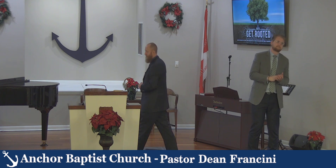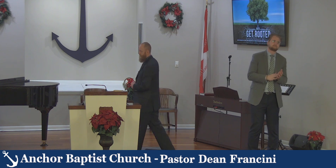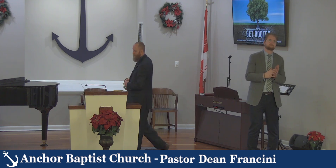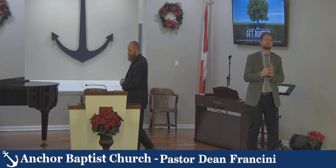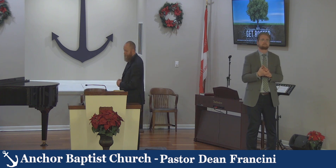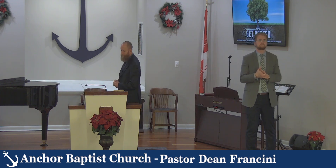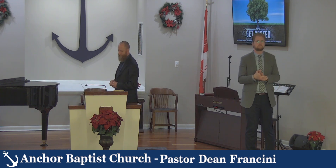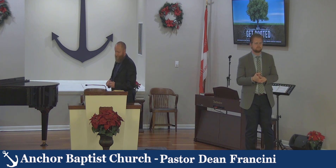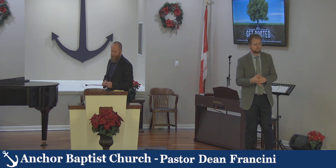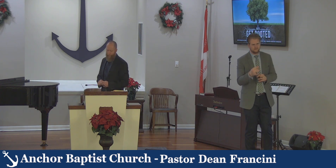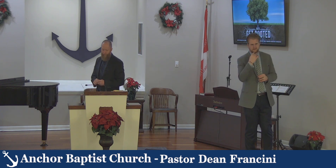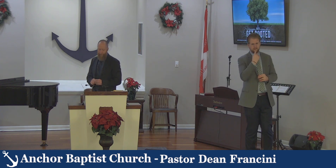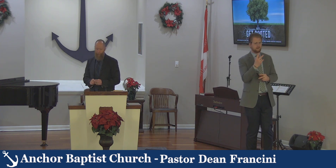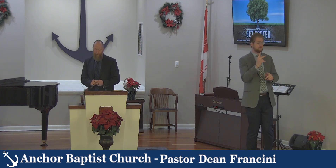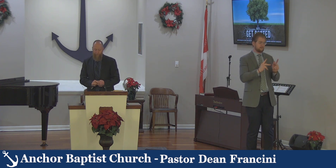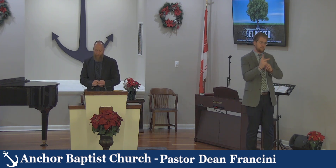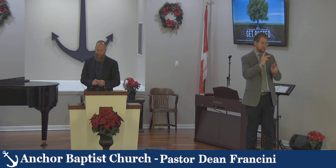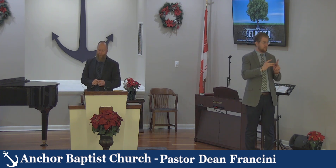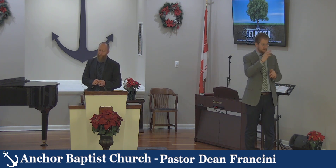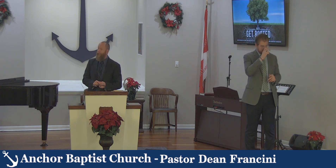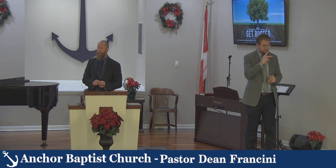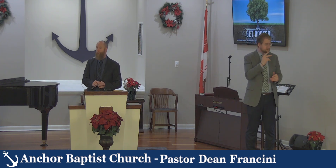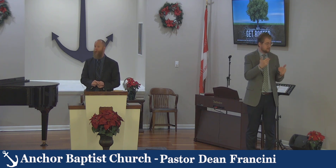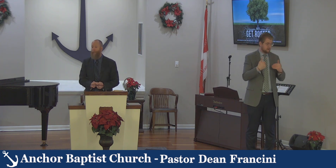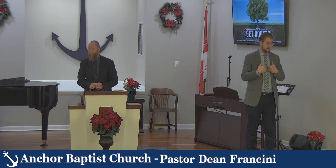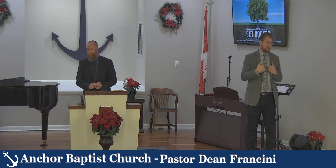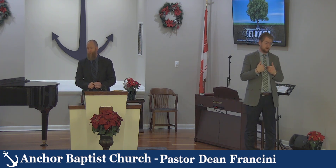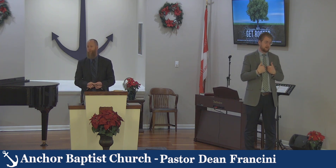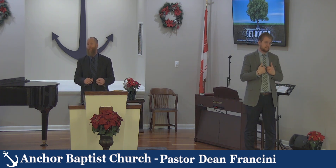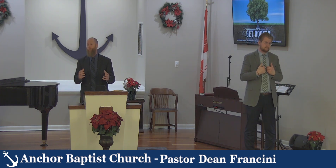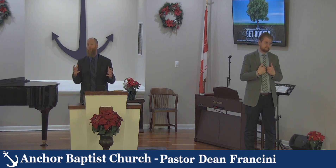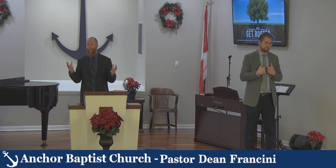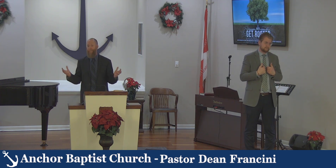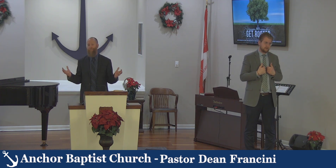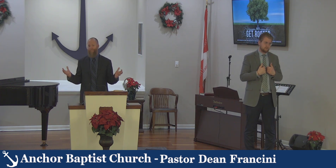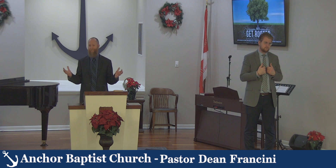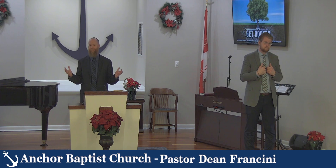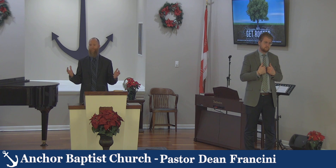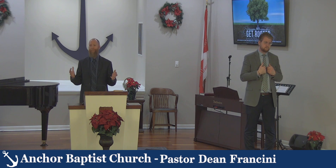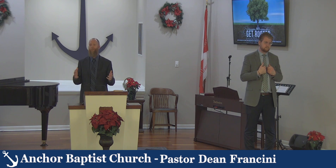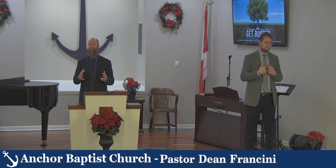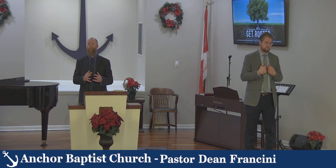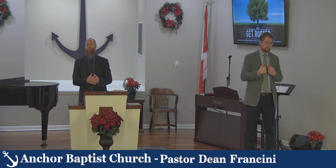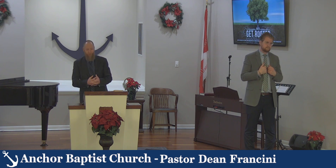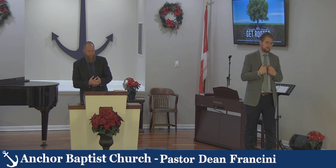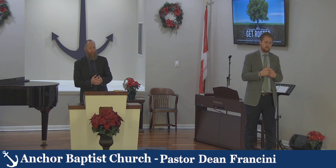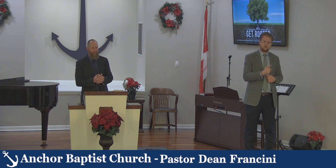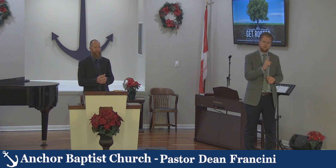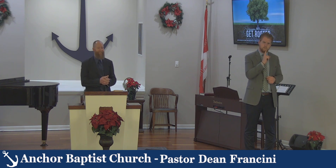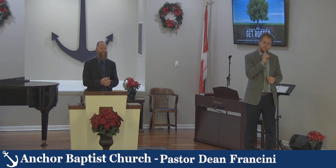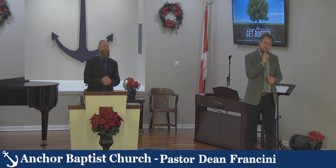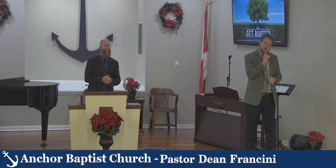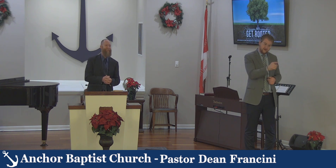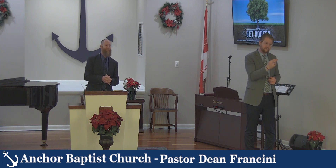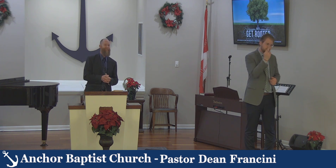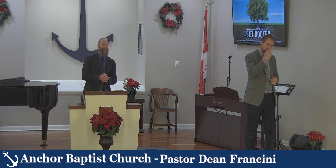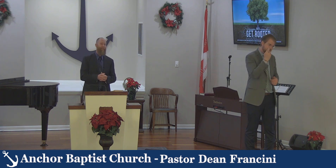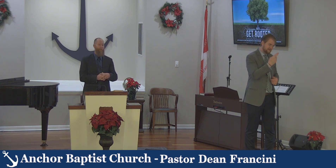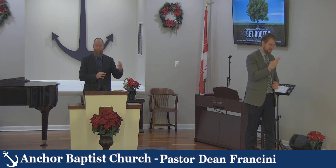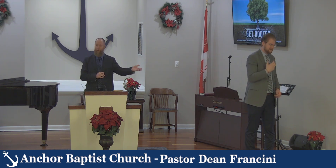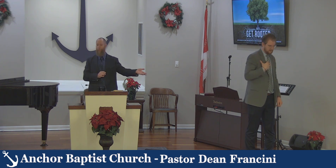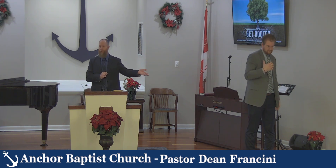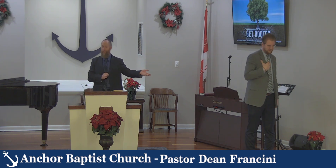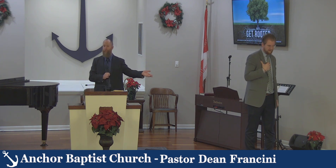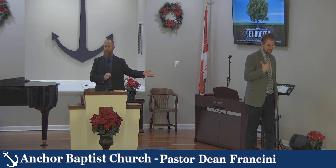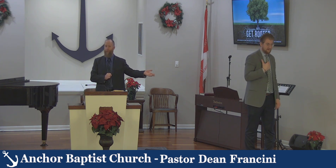Now, I tell you, the people in Ephesus probably had a great, great, great, great real reason to complain.